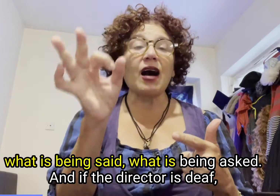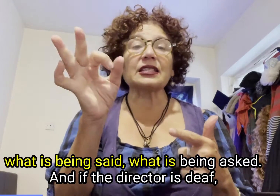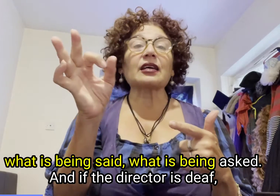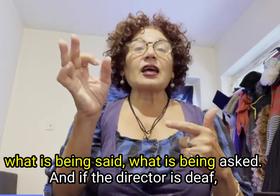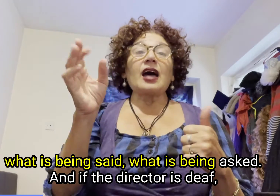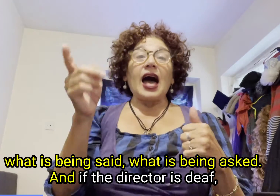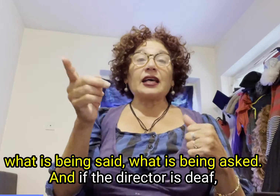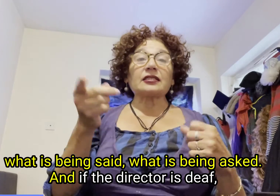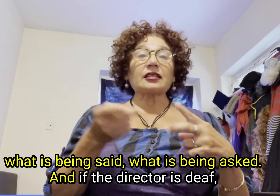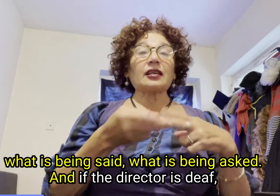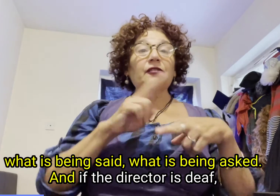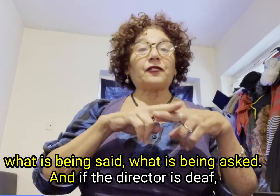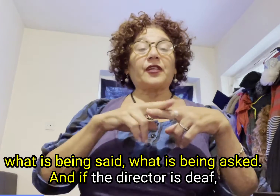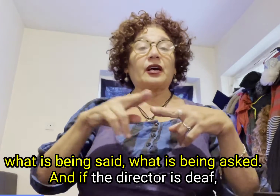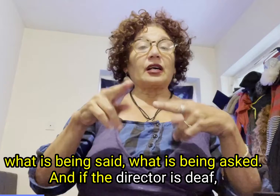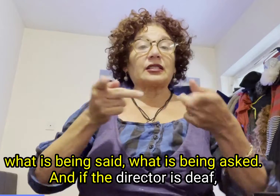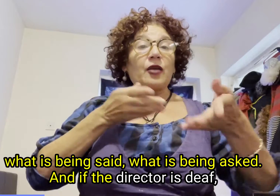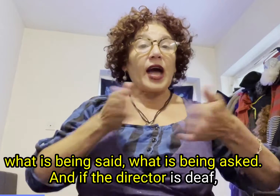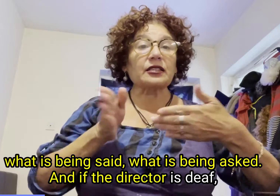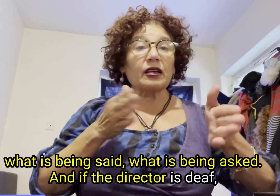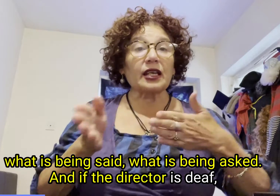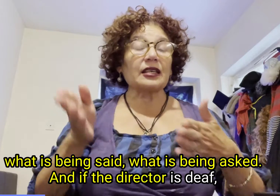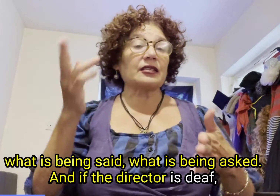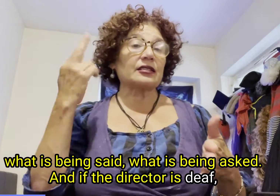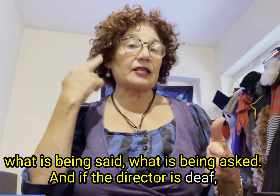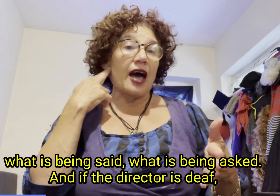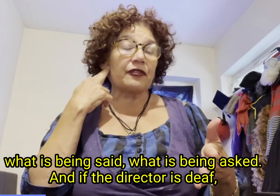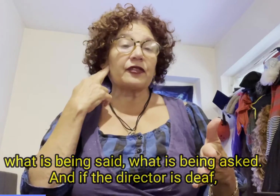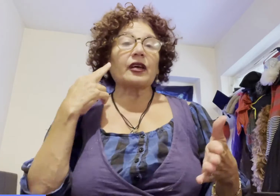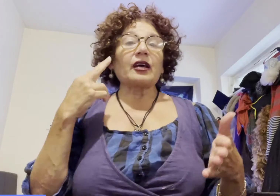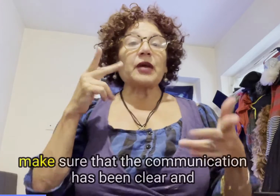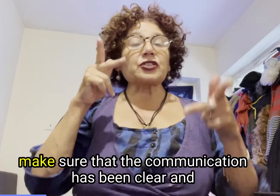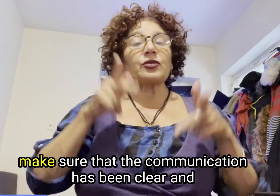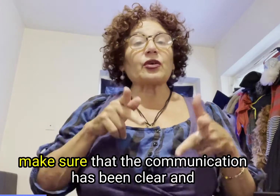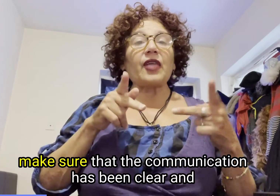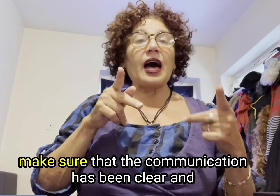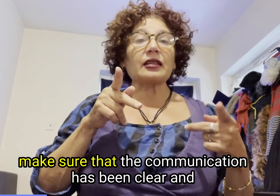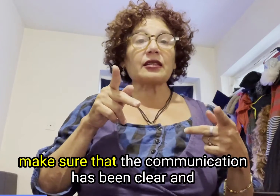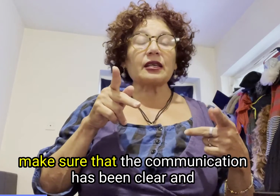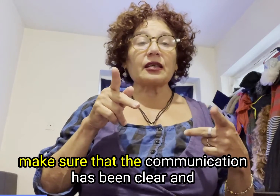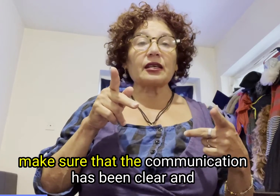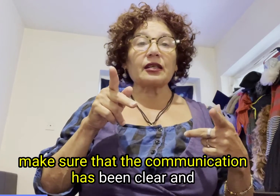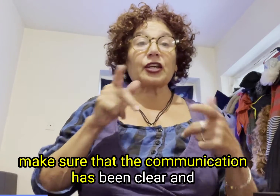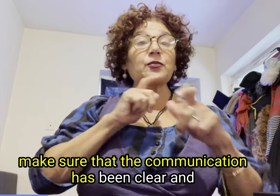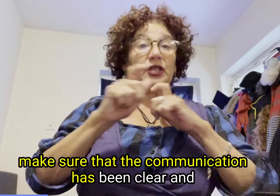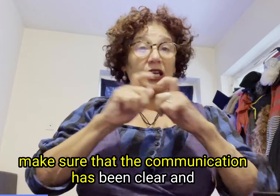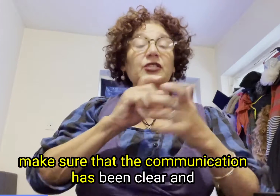asked. And if the director is deaf, make sure that the communication has